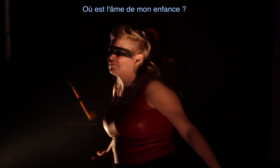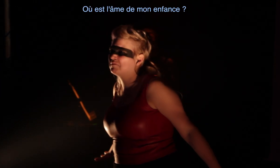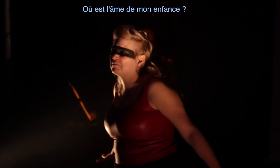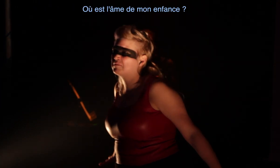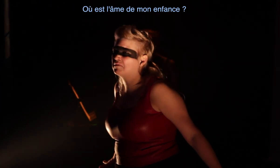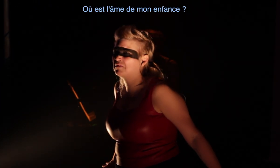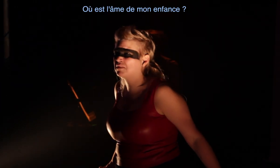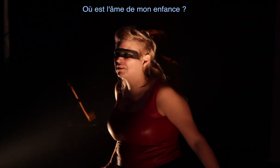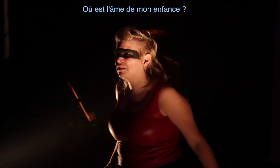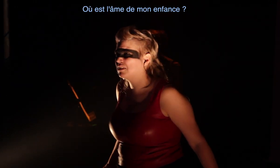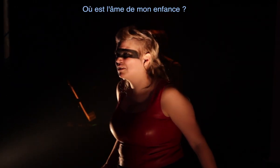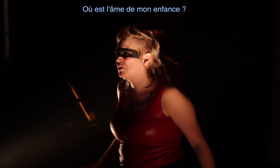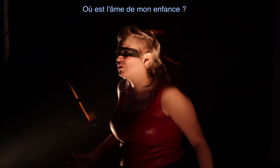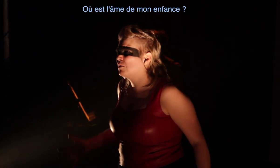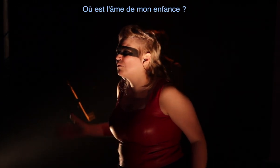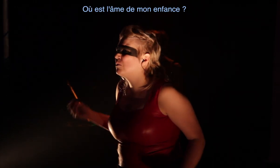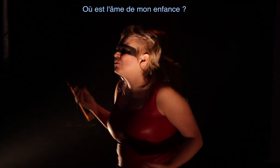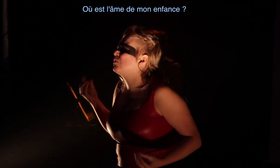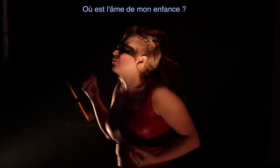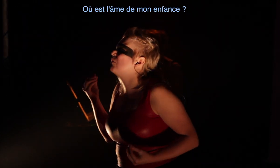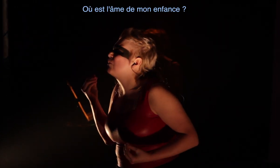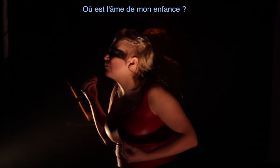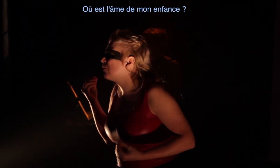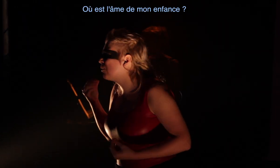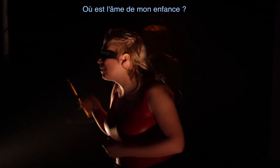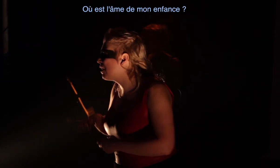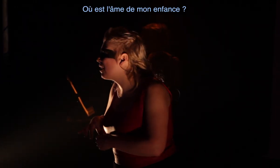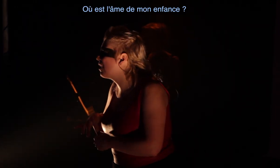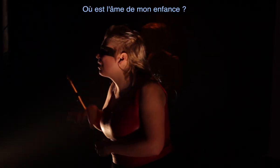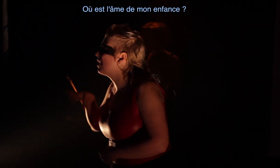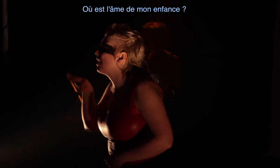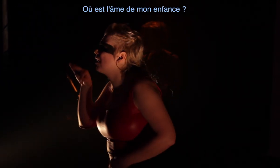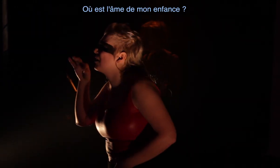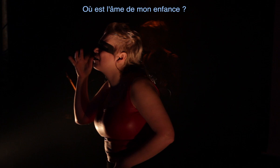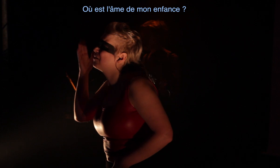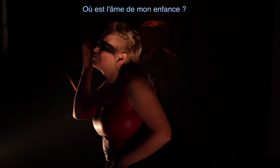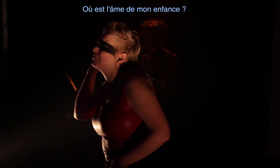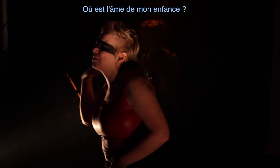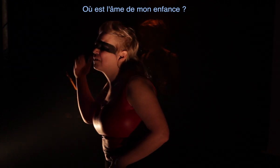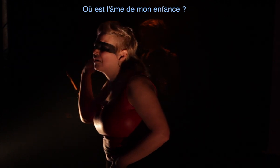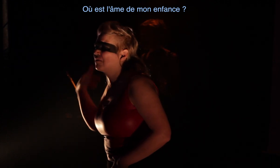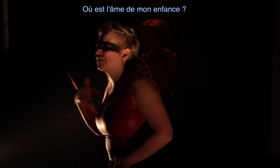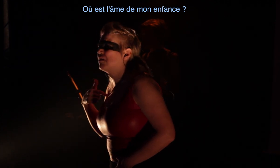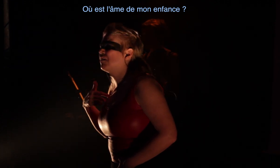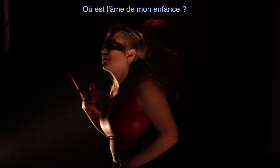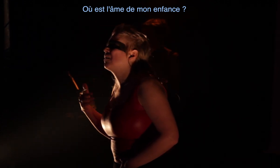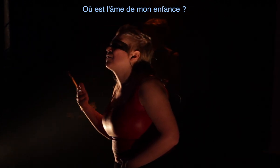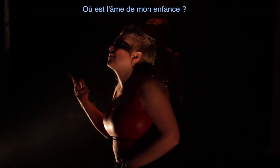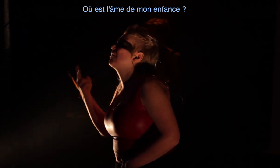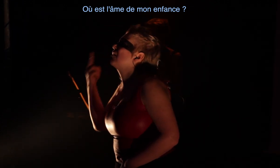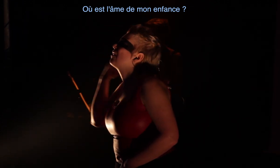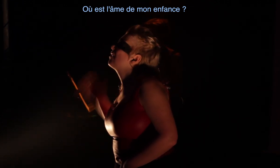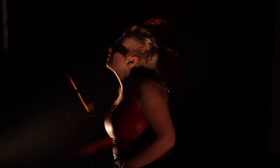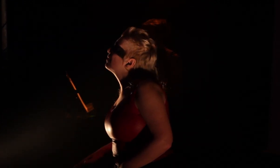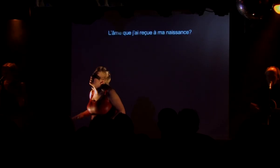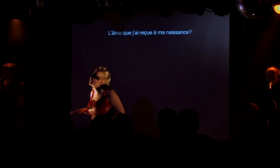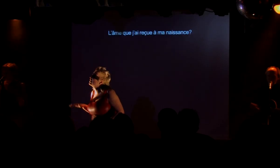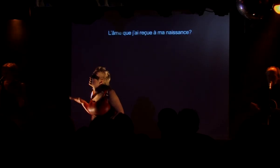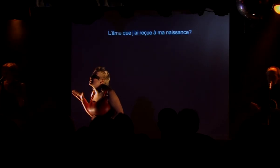Où est l'homme de mon enfance L'âme